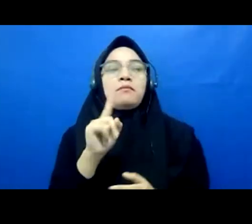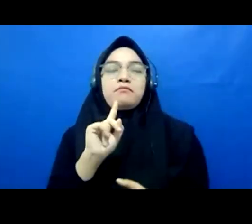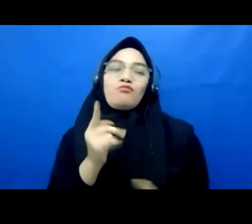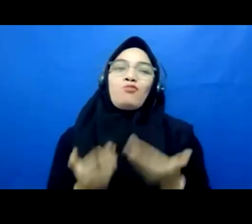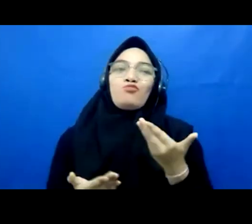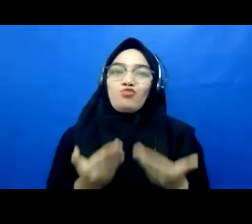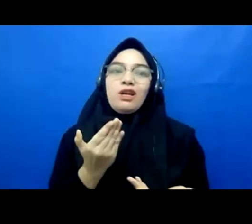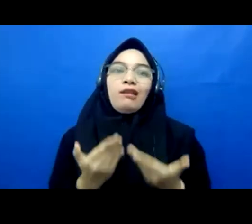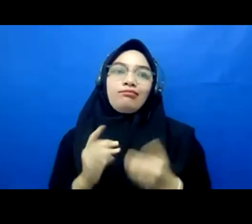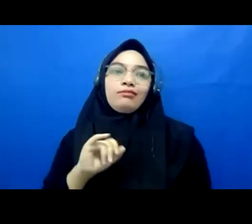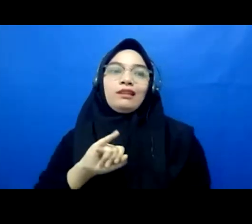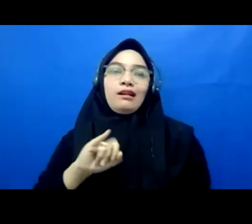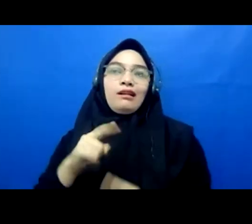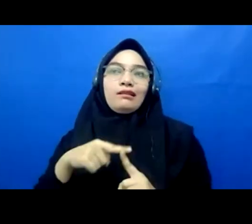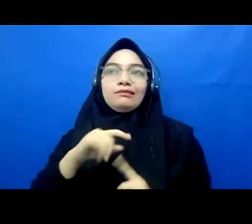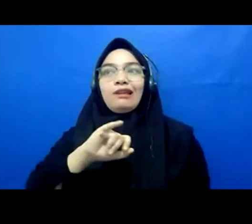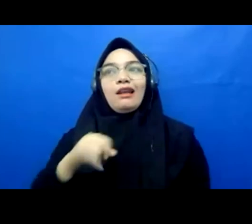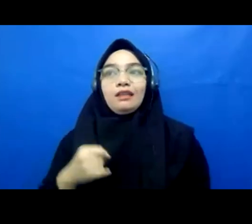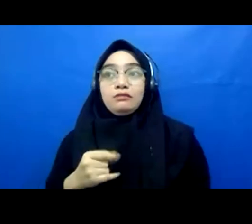Alison. Nicola?